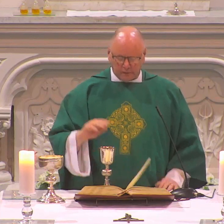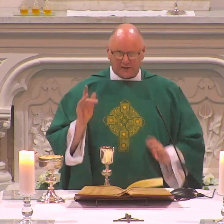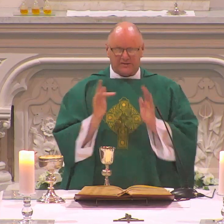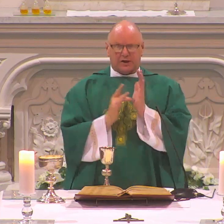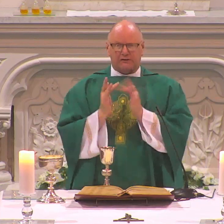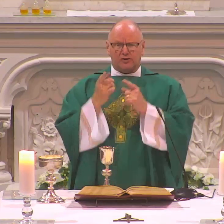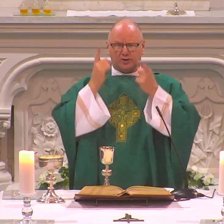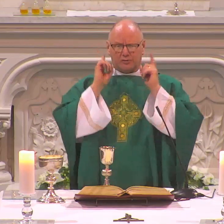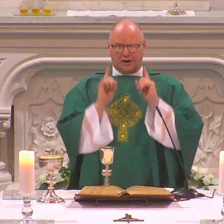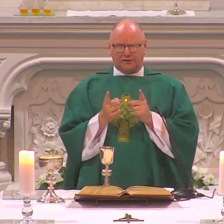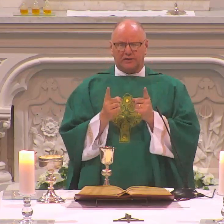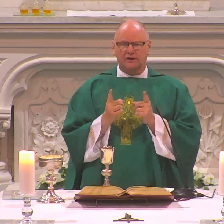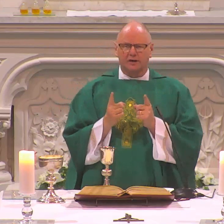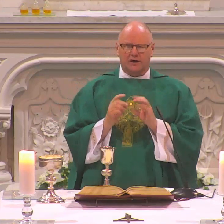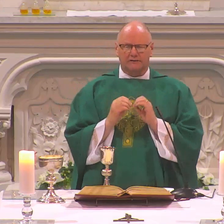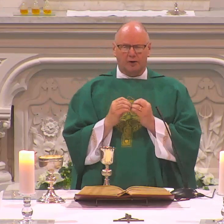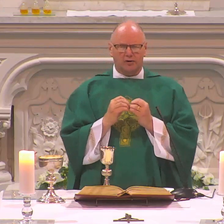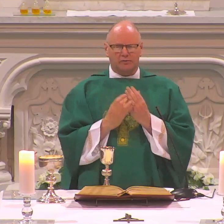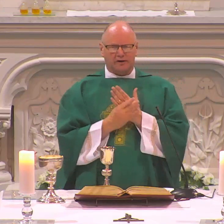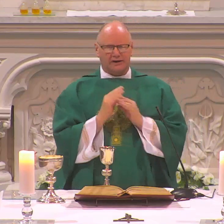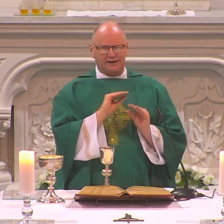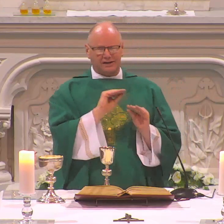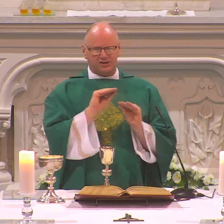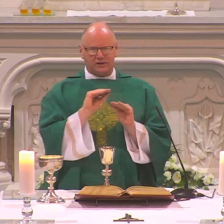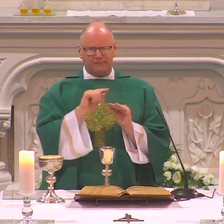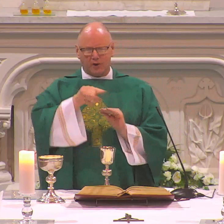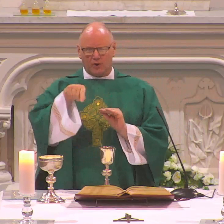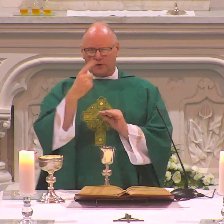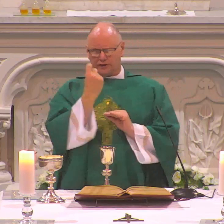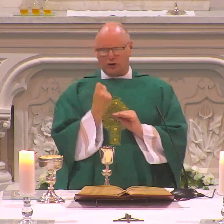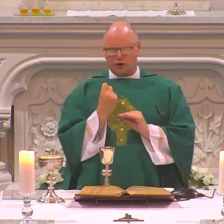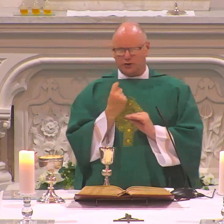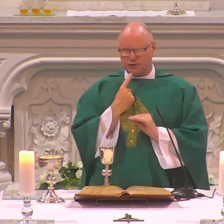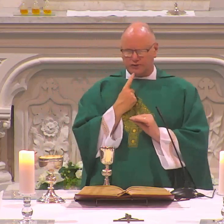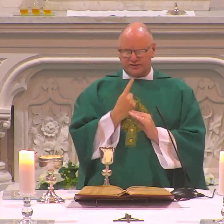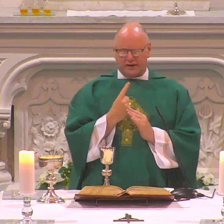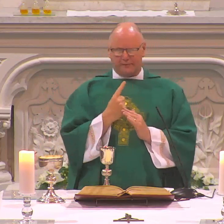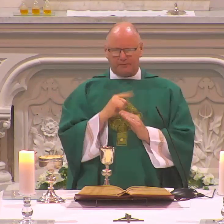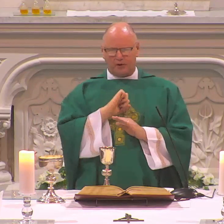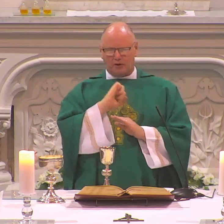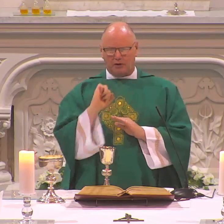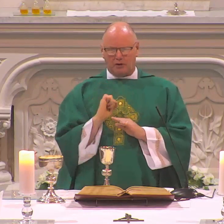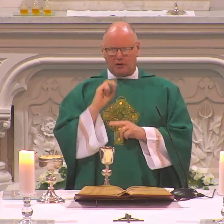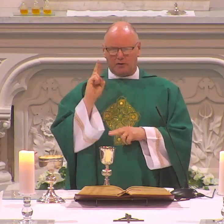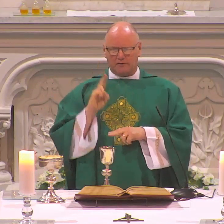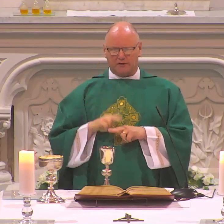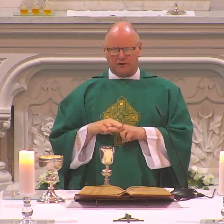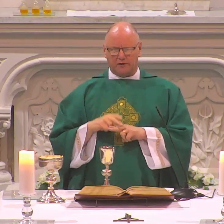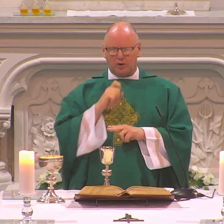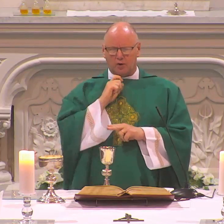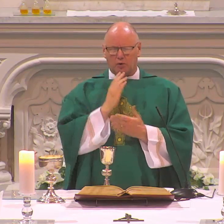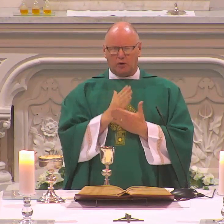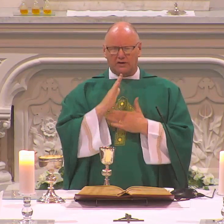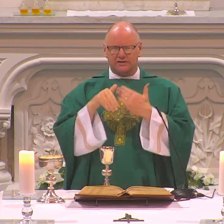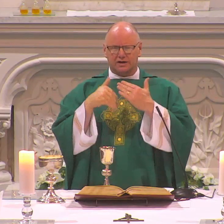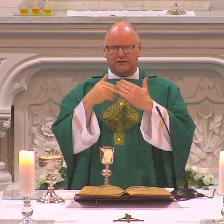Amen. At the Savior's command, informed by divine teaching, we dare to say, Our Father,